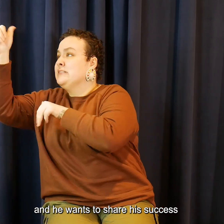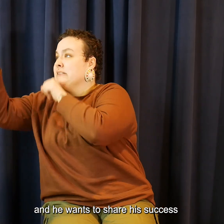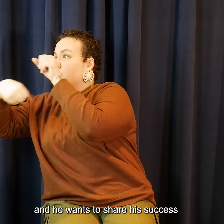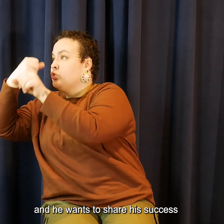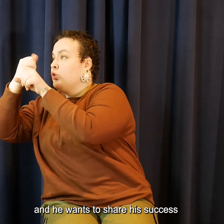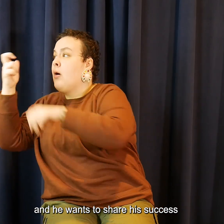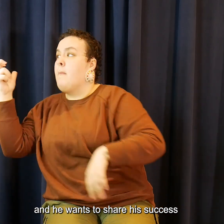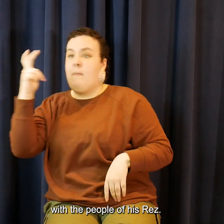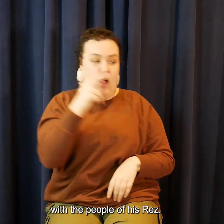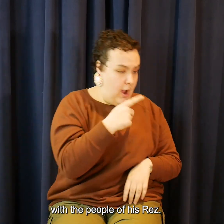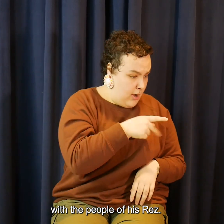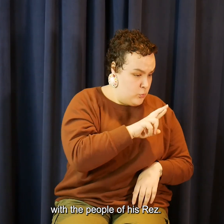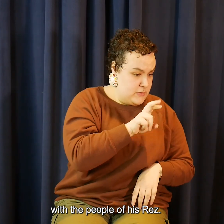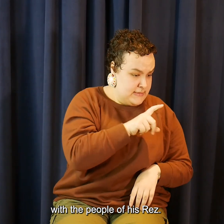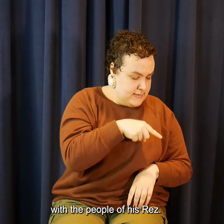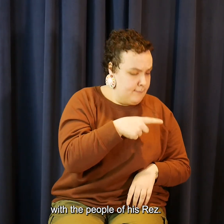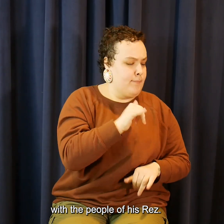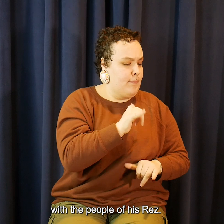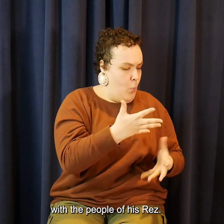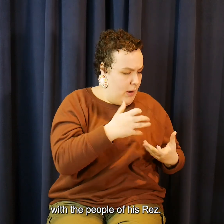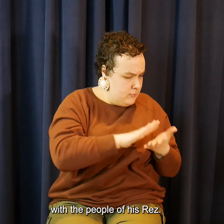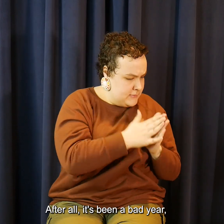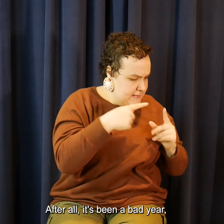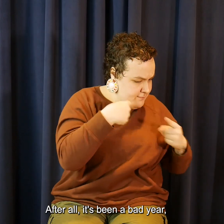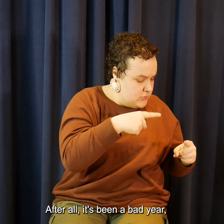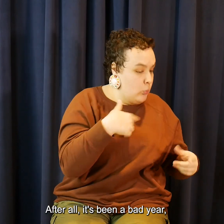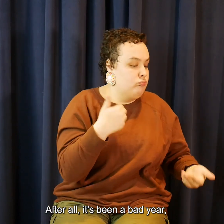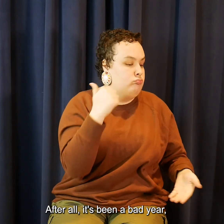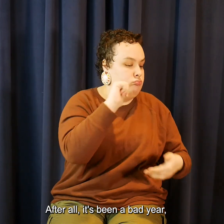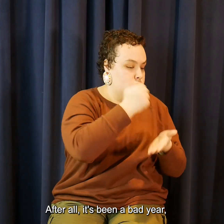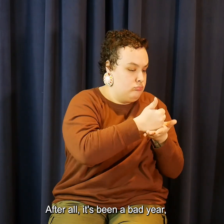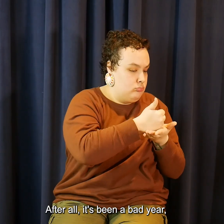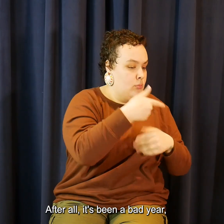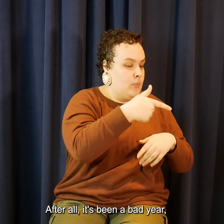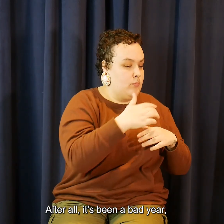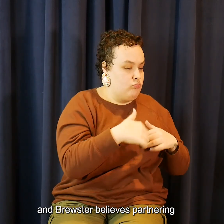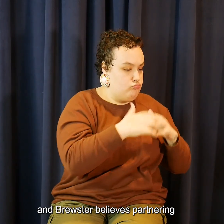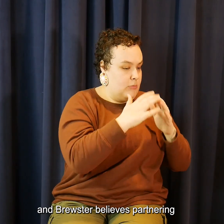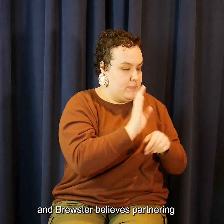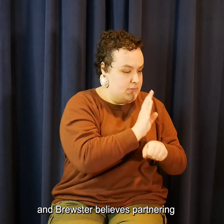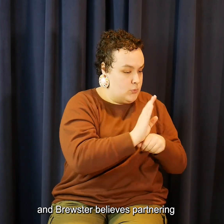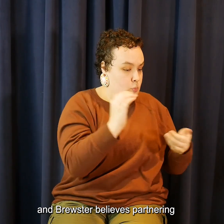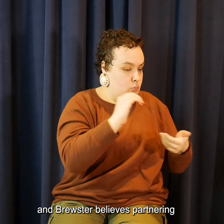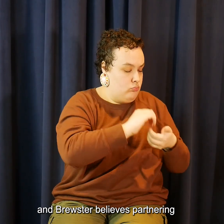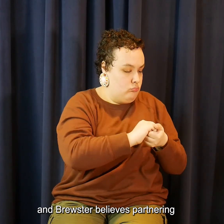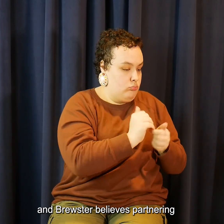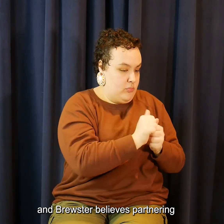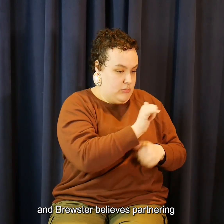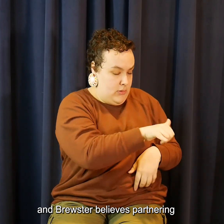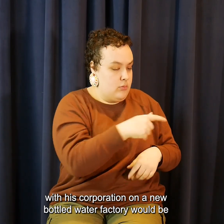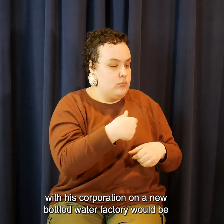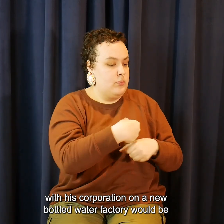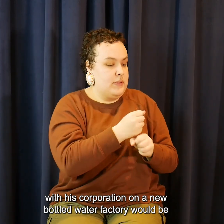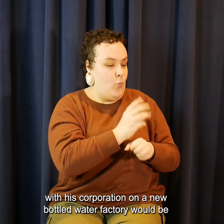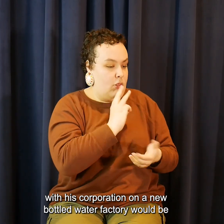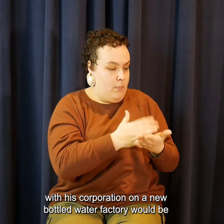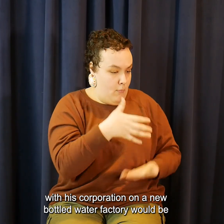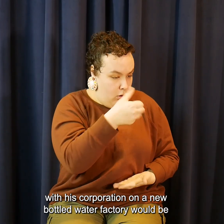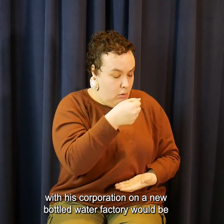his success with the people of his res. After all, it's been a bad year, and Brewster believes partnering with his corporation on a new